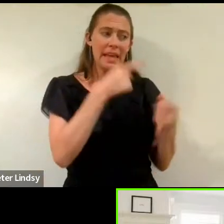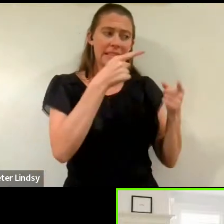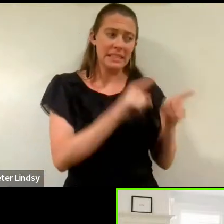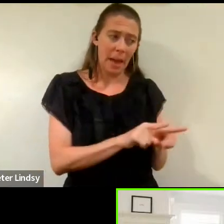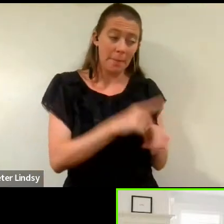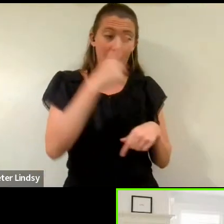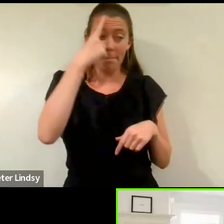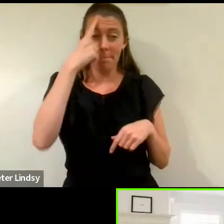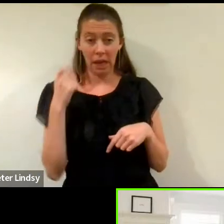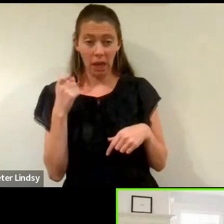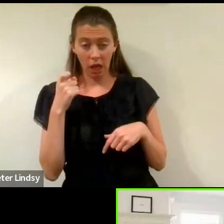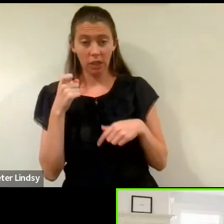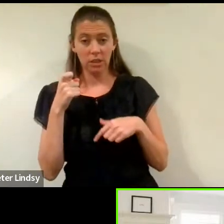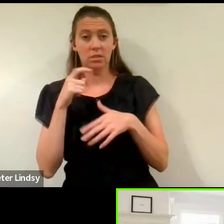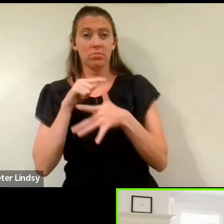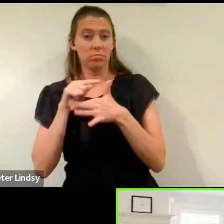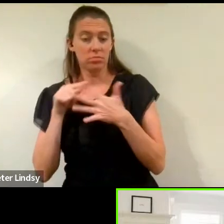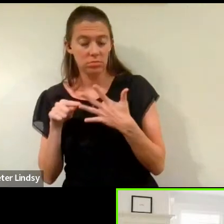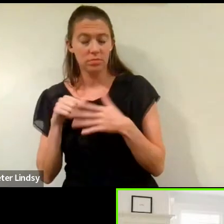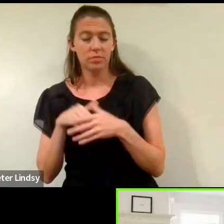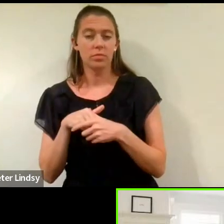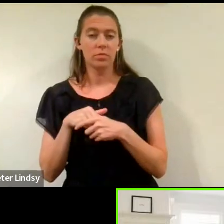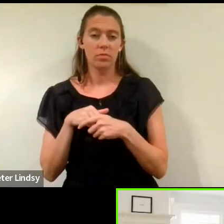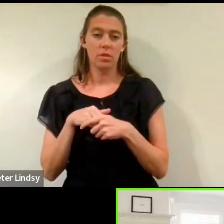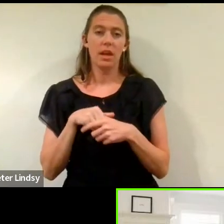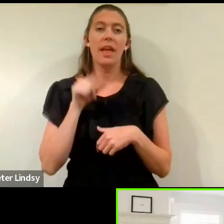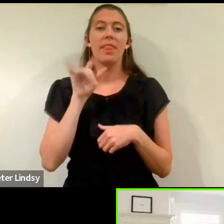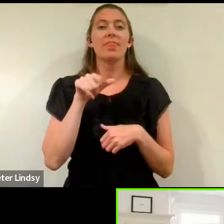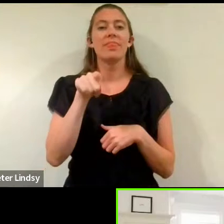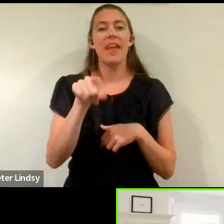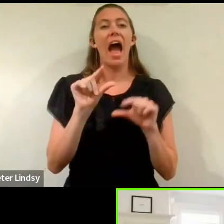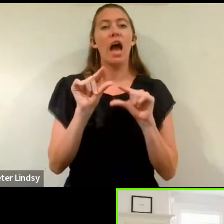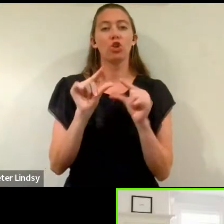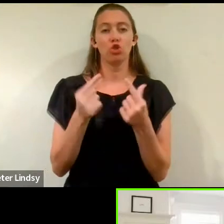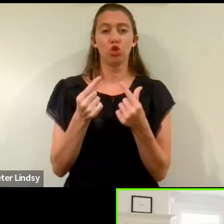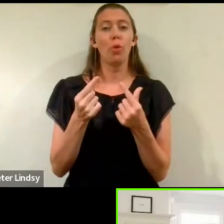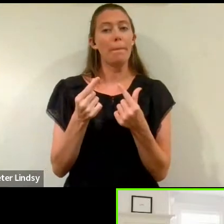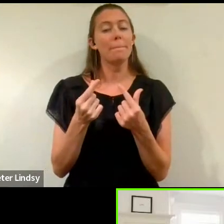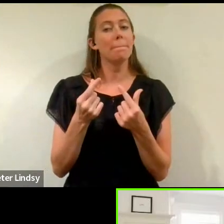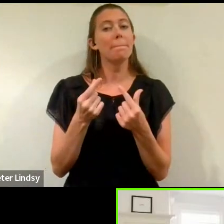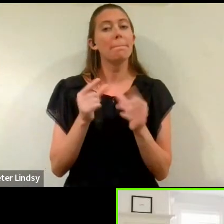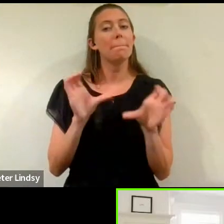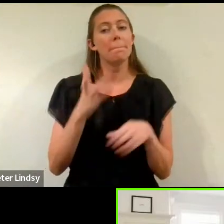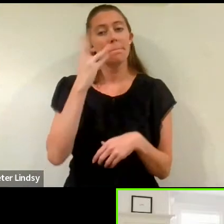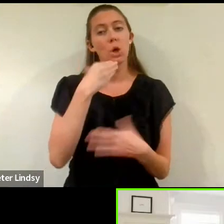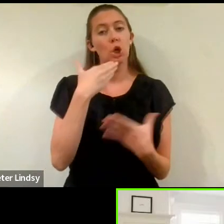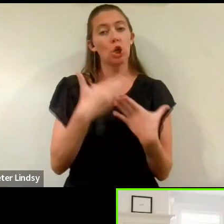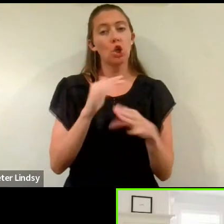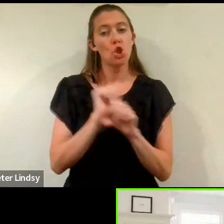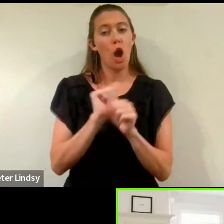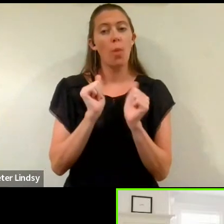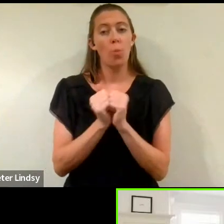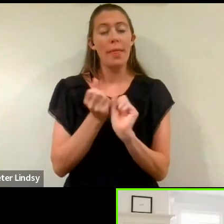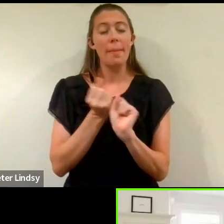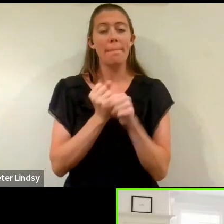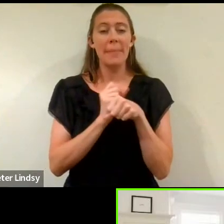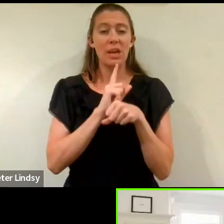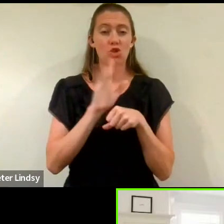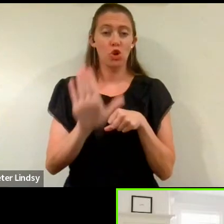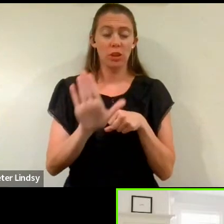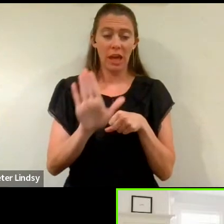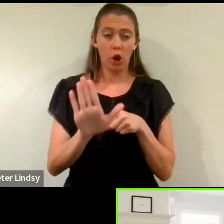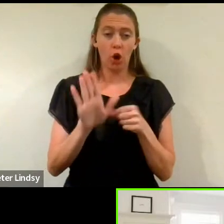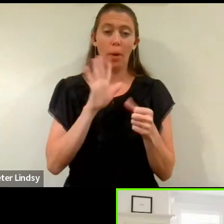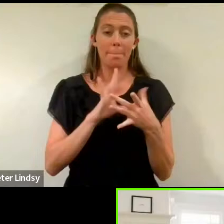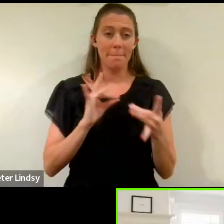to help make things clear, consistent. So I am